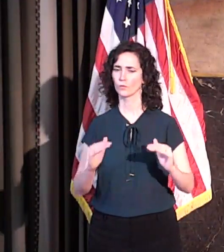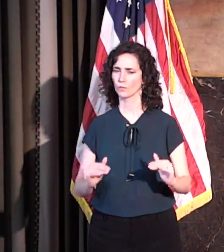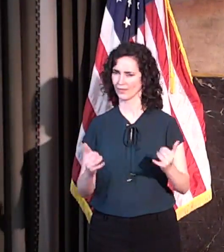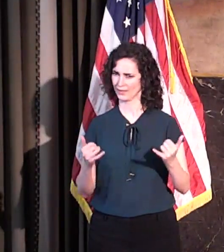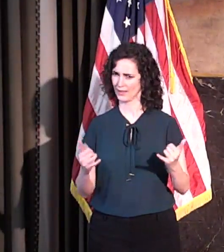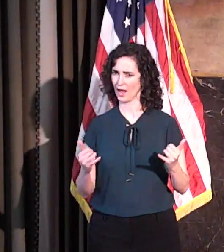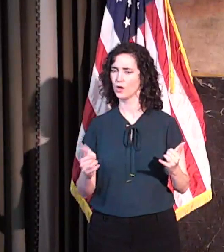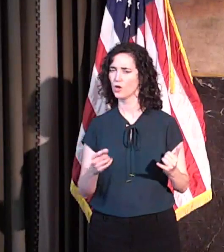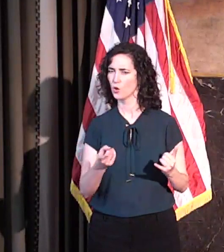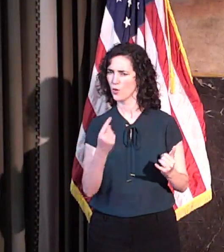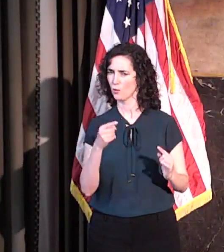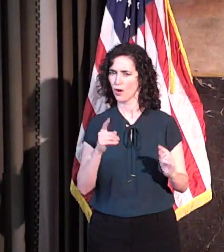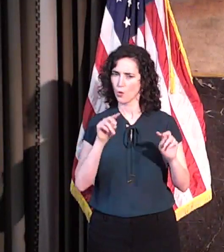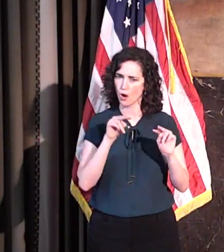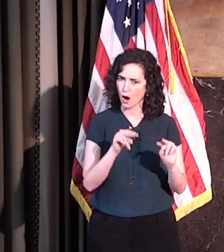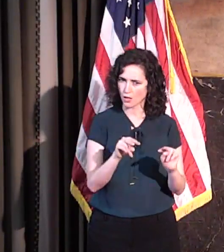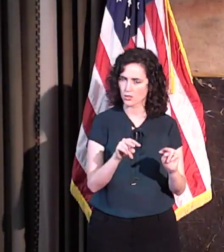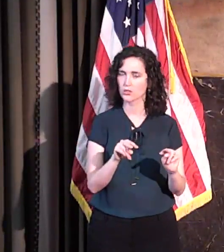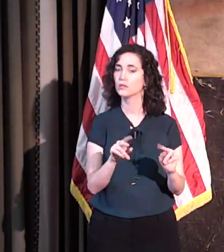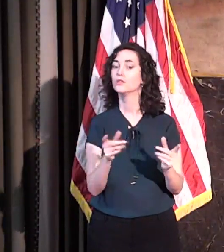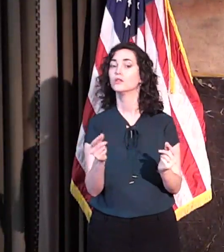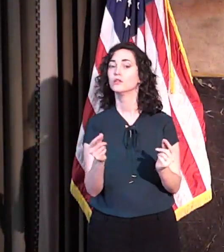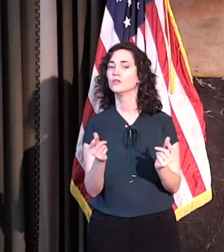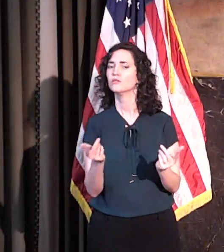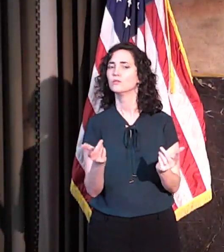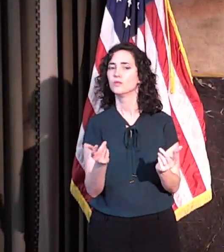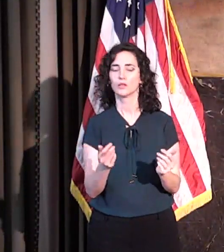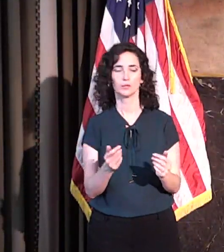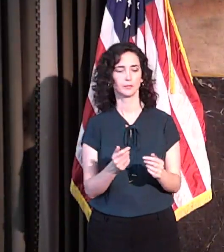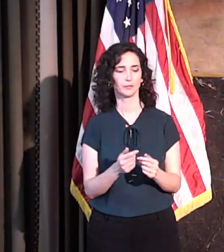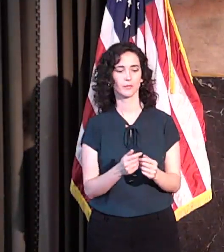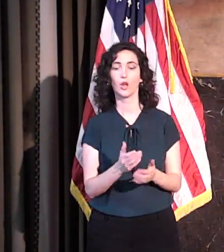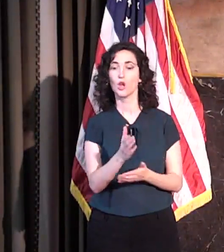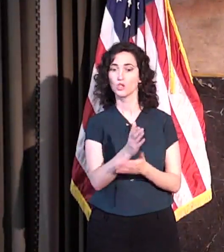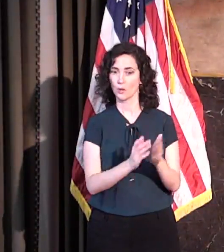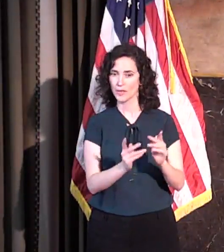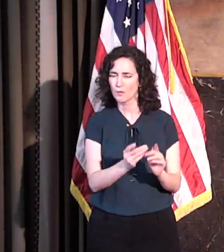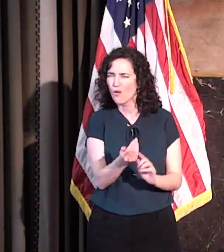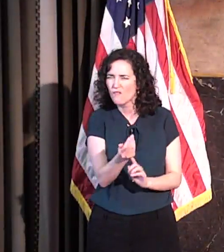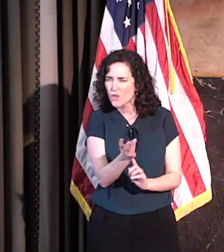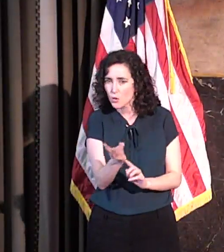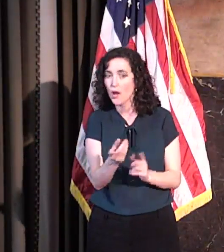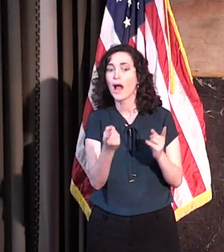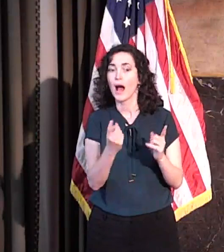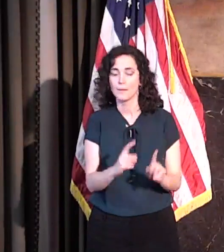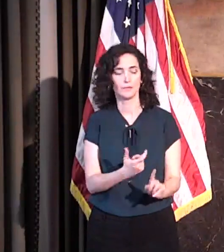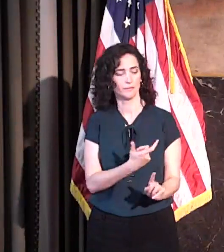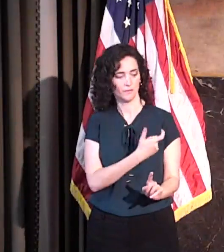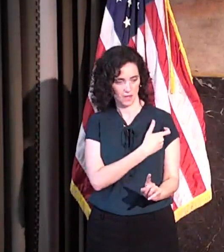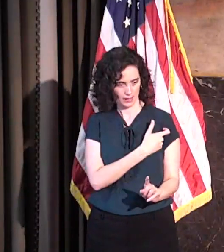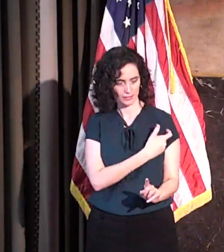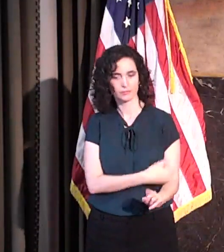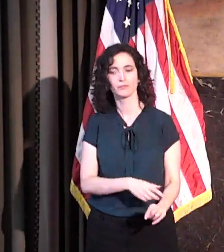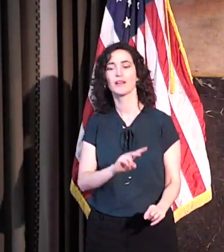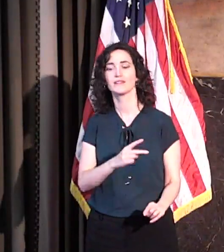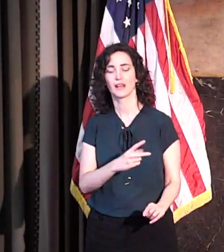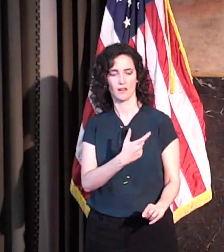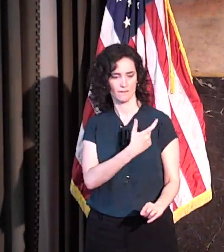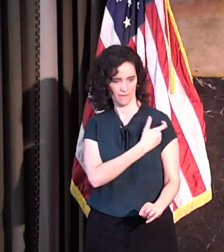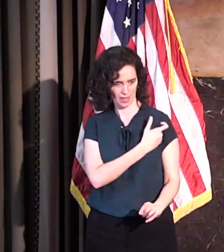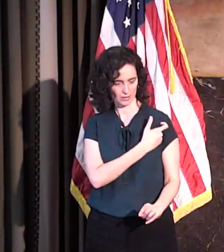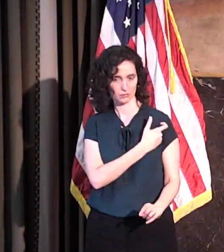are very, very small numbers of individuals who get fully vaccinated and then do go on to have a positive case